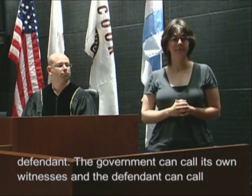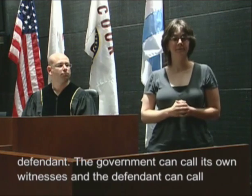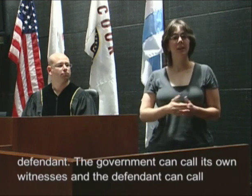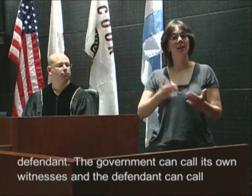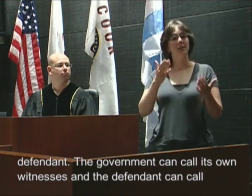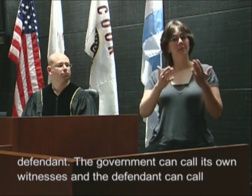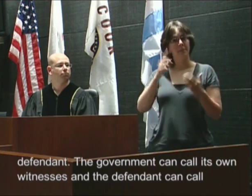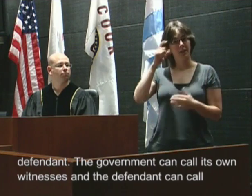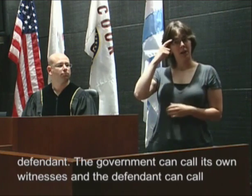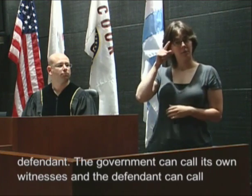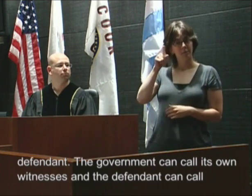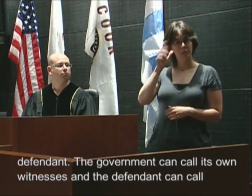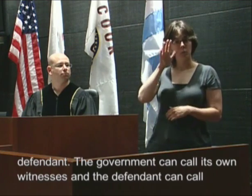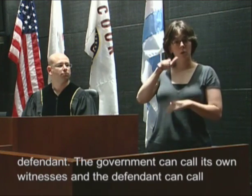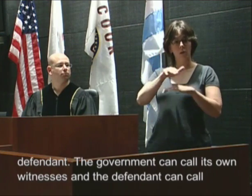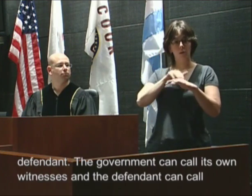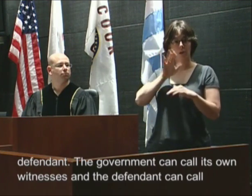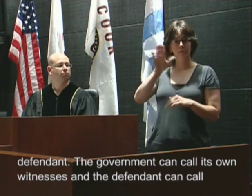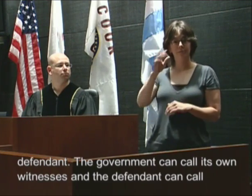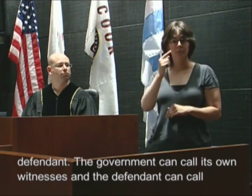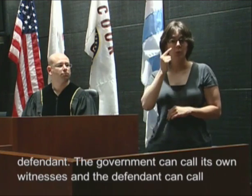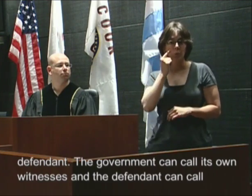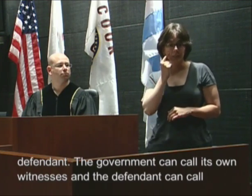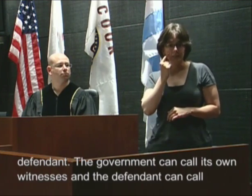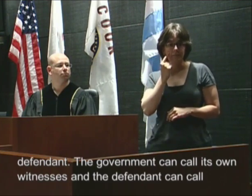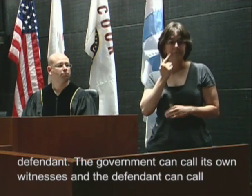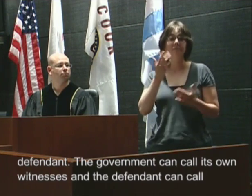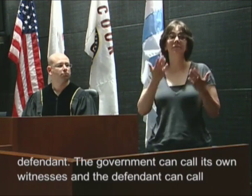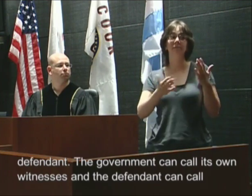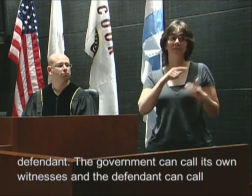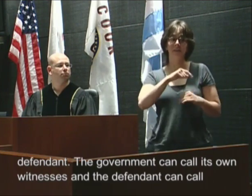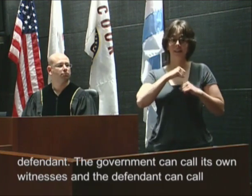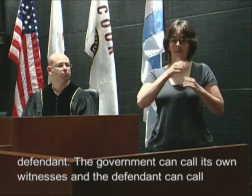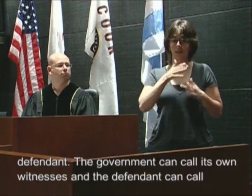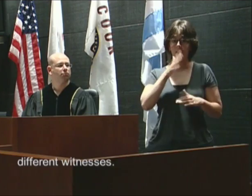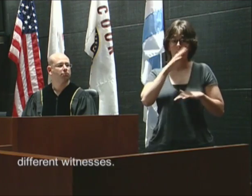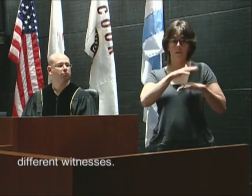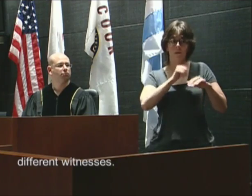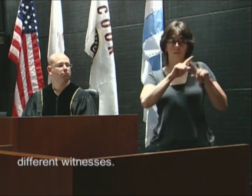The government can call its own witnesses, and the defendant can call different witnesses.